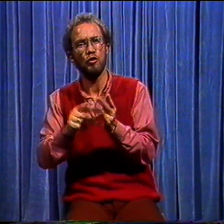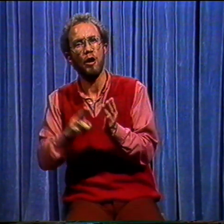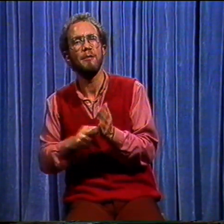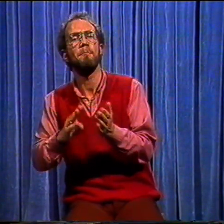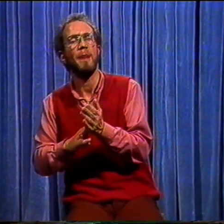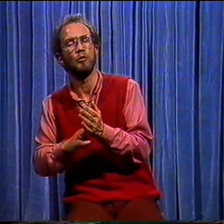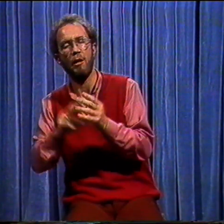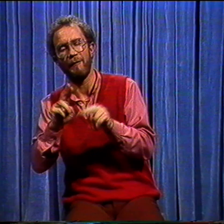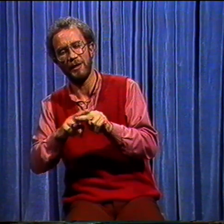features.